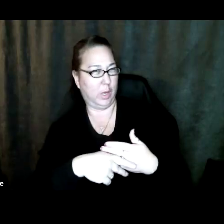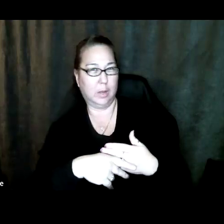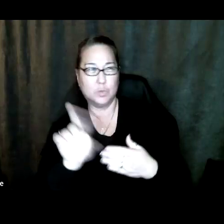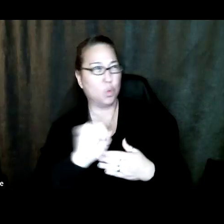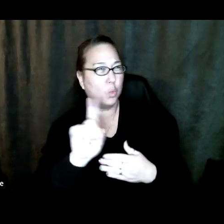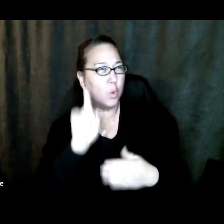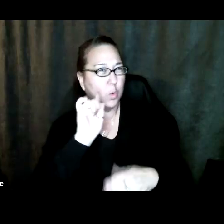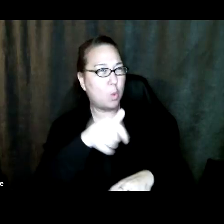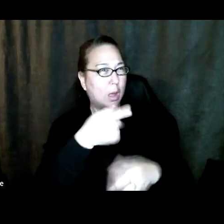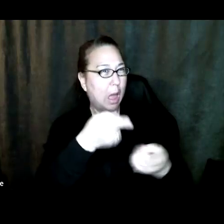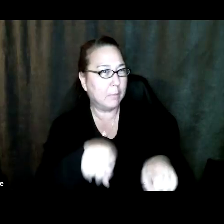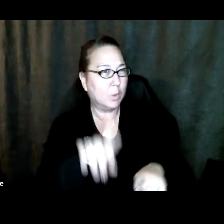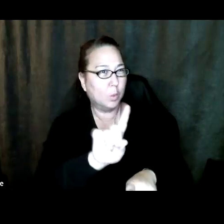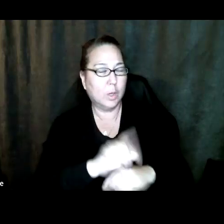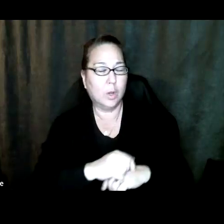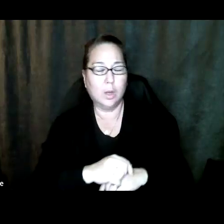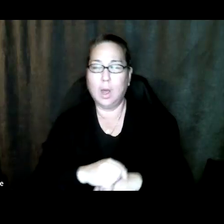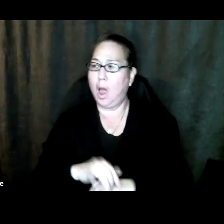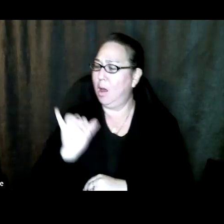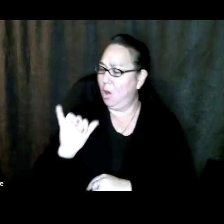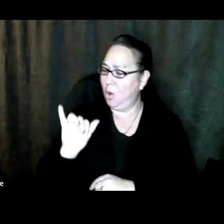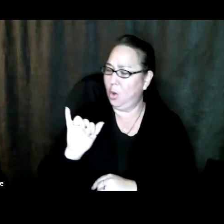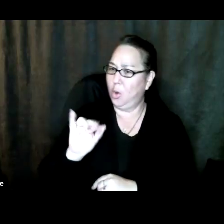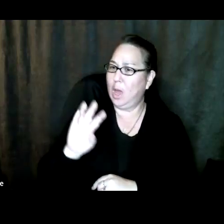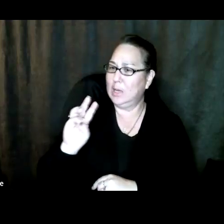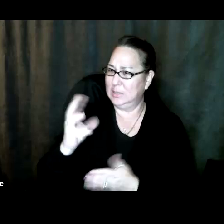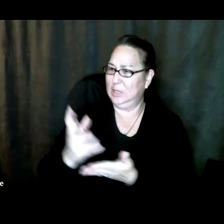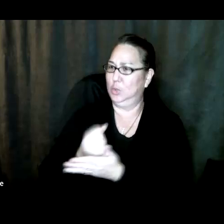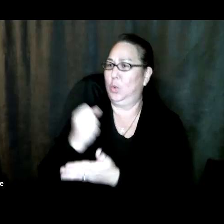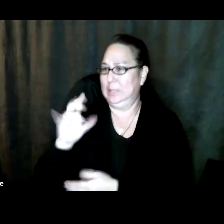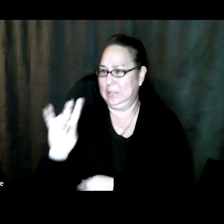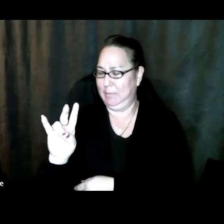sports. Oh, 617. I don't know if